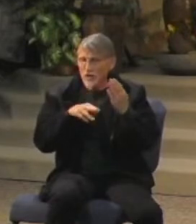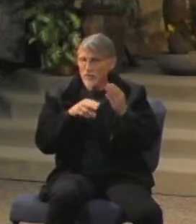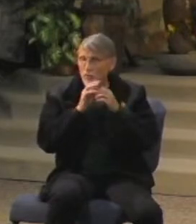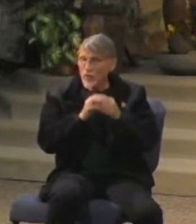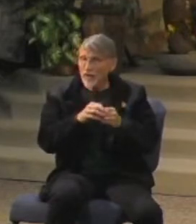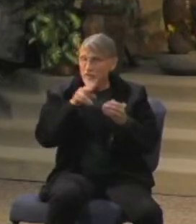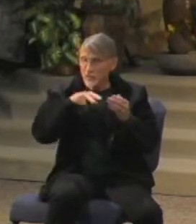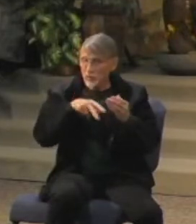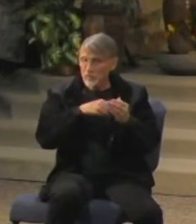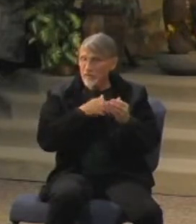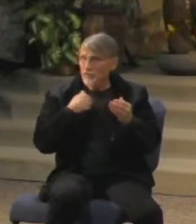Is that a yes or a no?